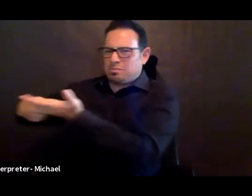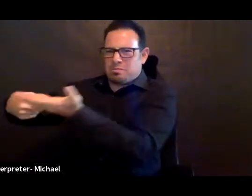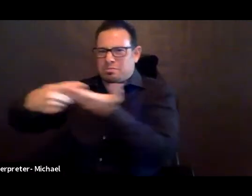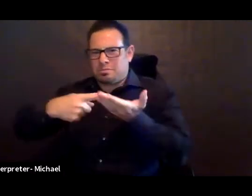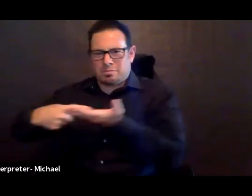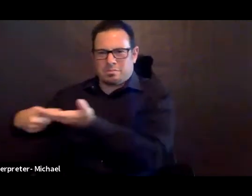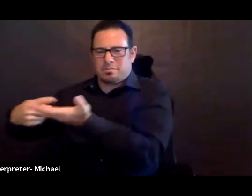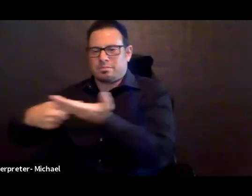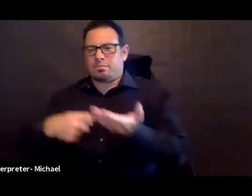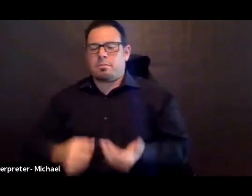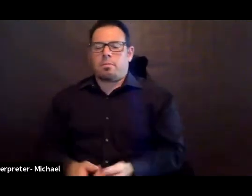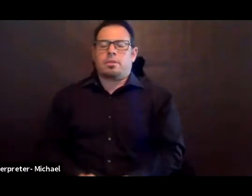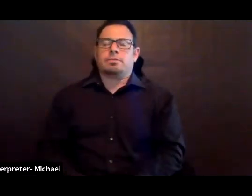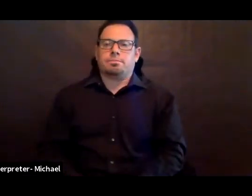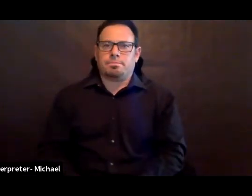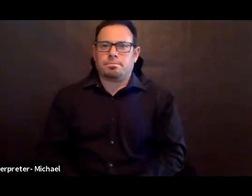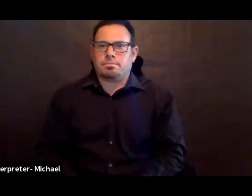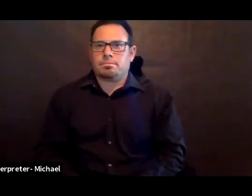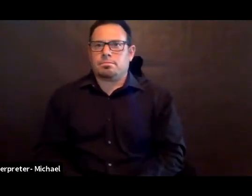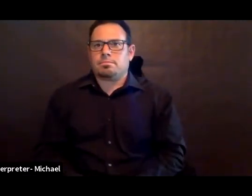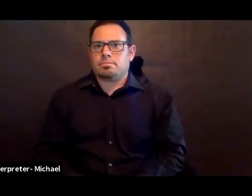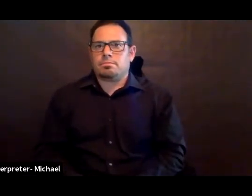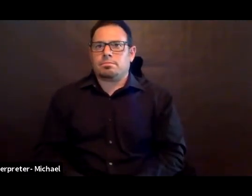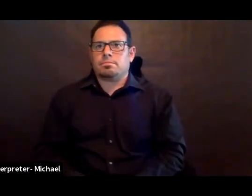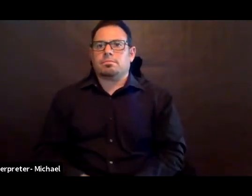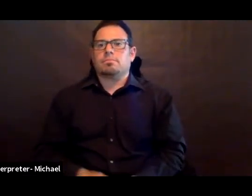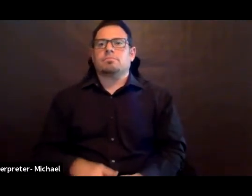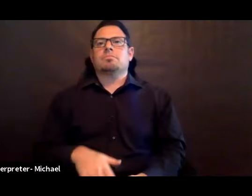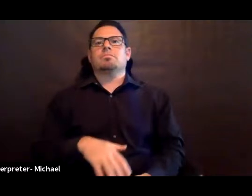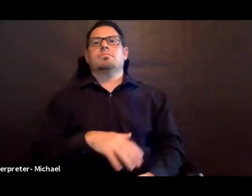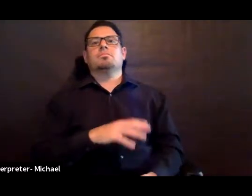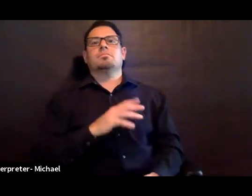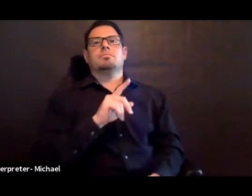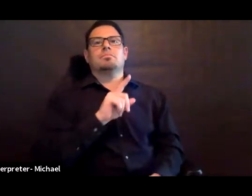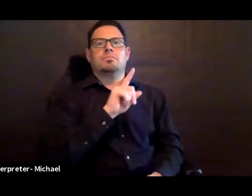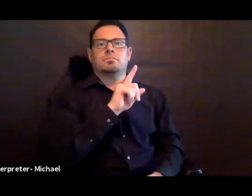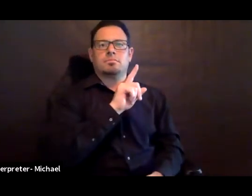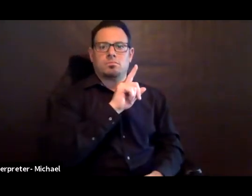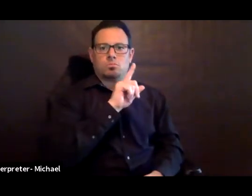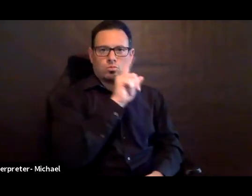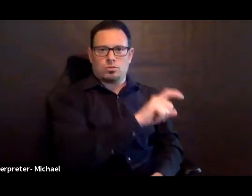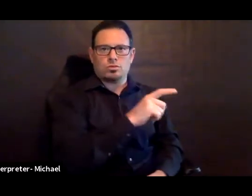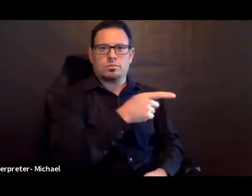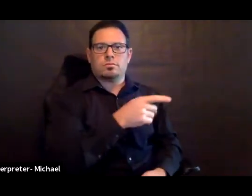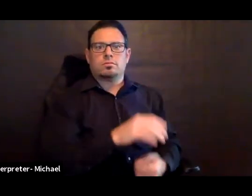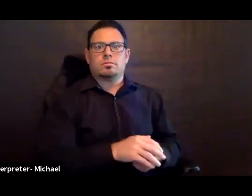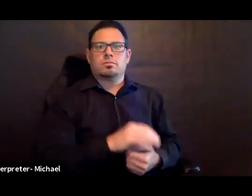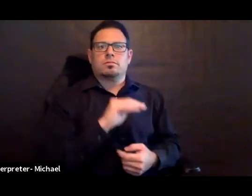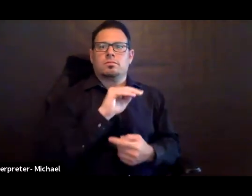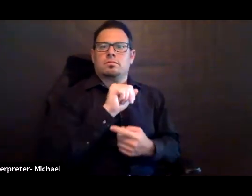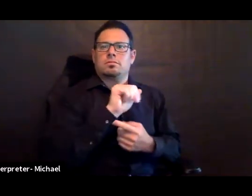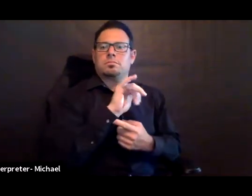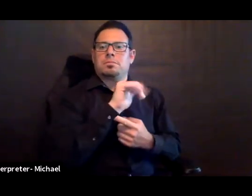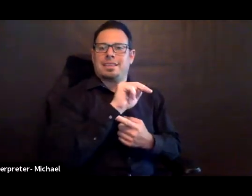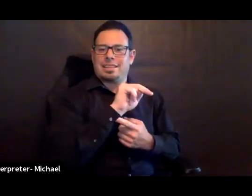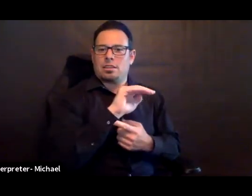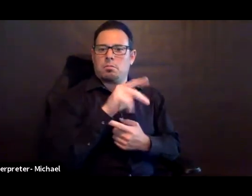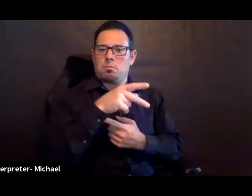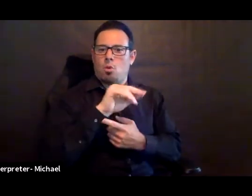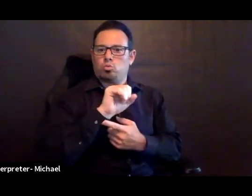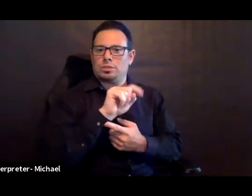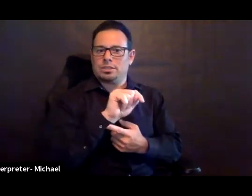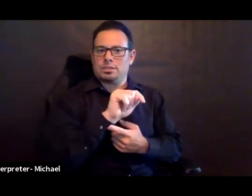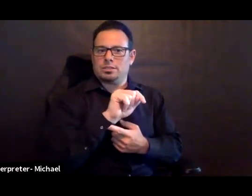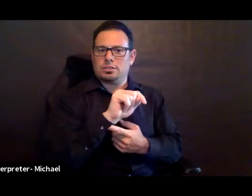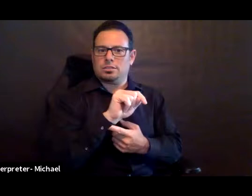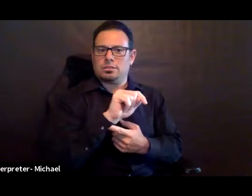Hi. So we're starting to hear about breakthrough cases, and I think more and more people are starting to hear about them through their social circles as